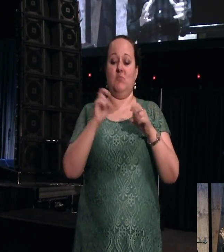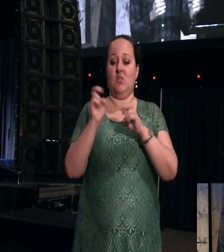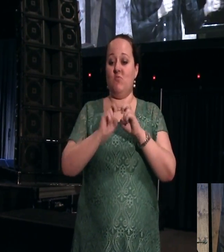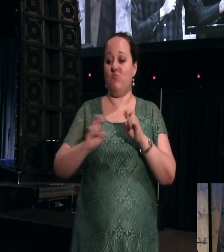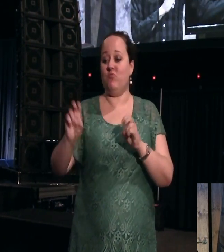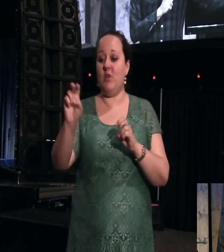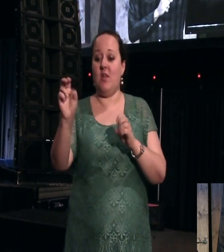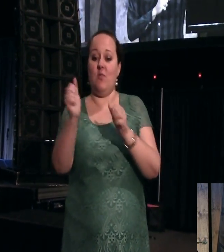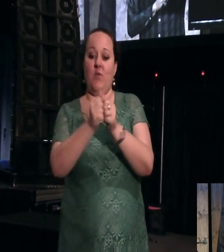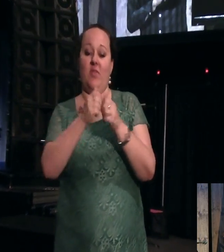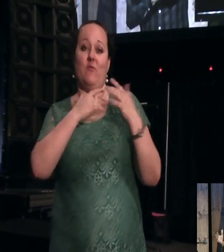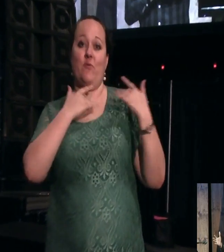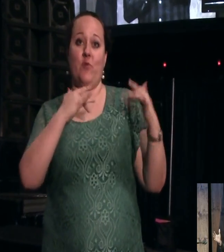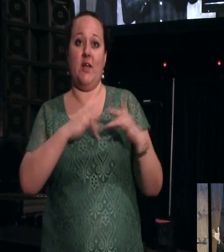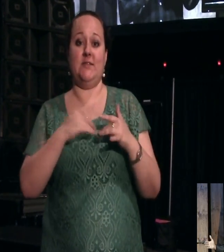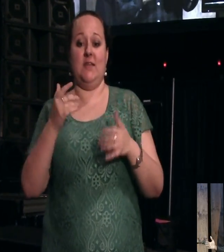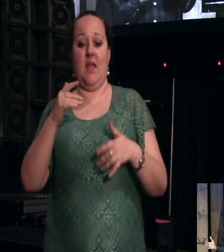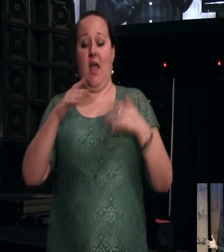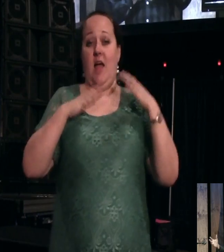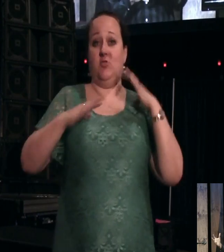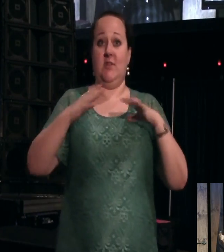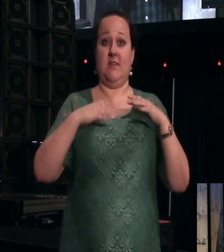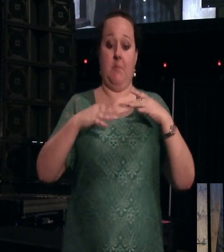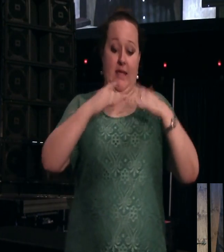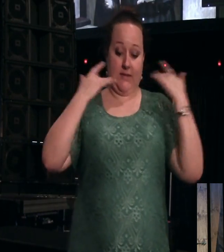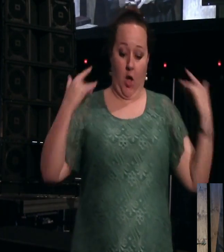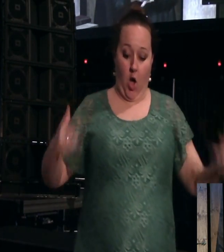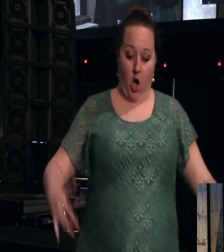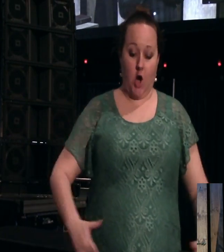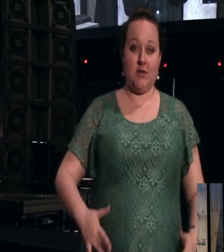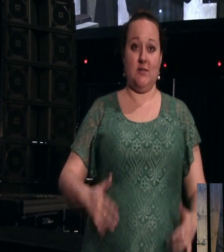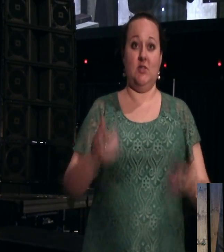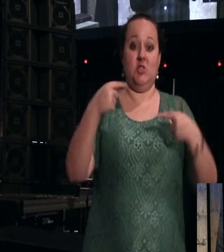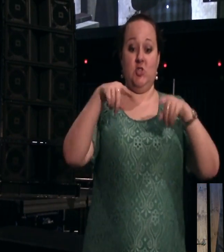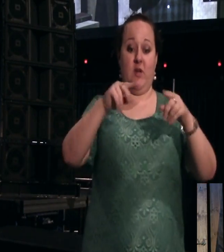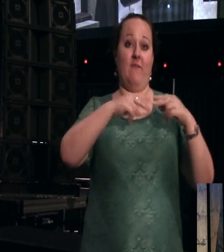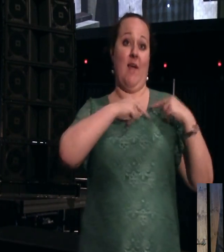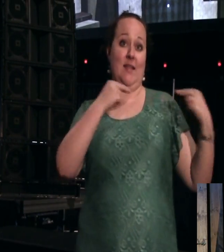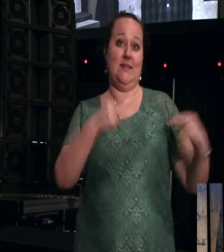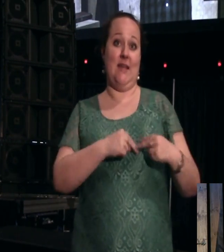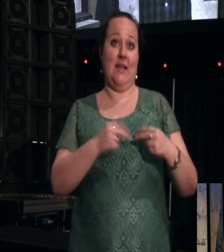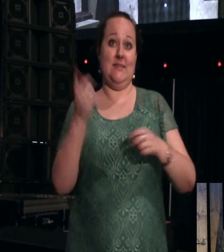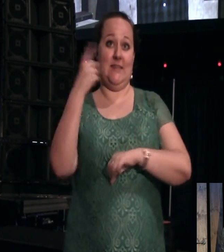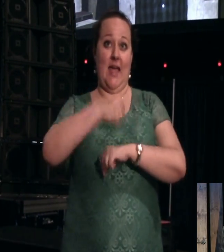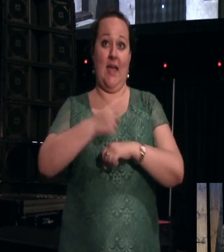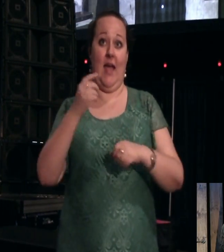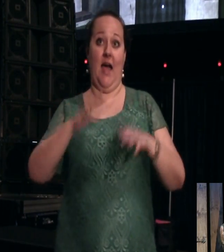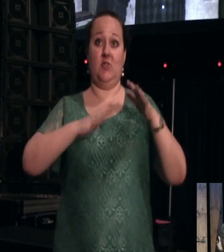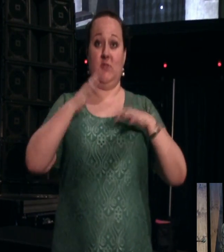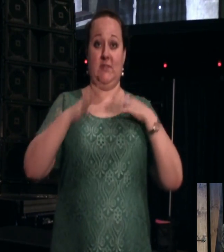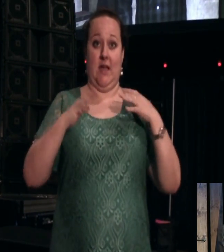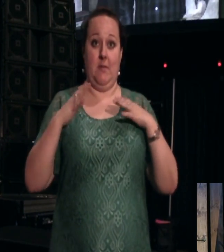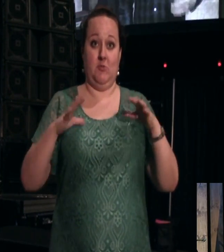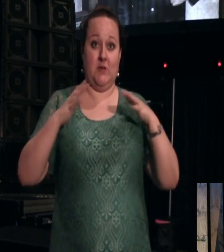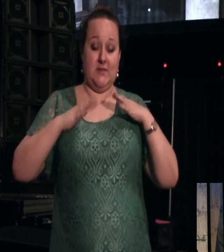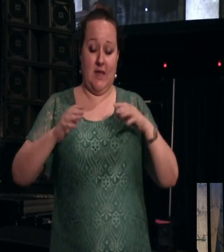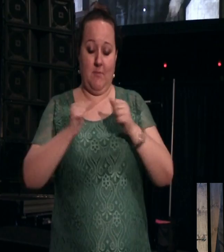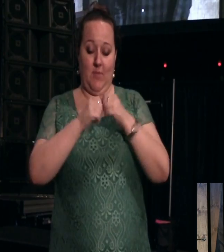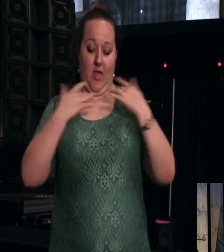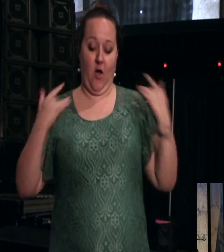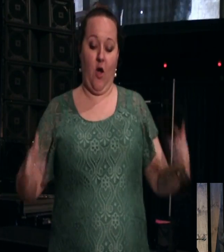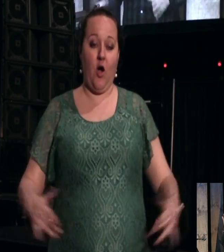road trips with friends. There was the time I dressed up as a human heart and went around campus interviewing people on camera during